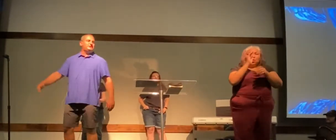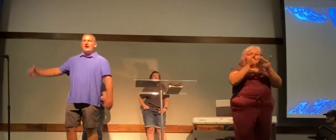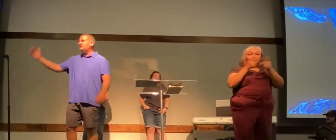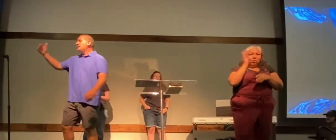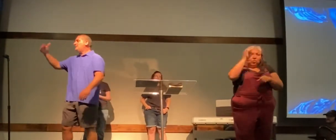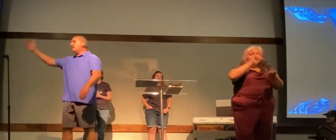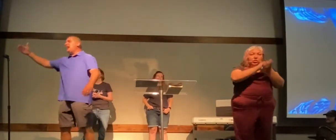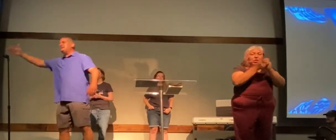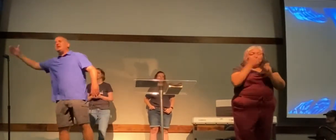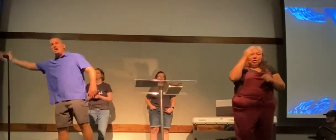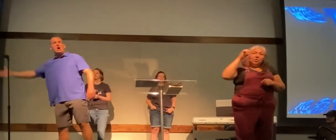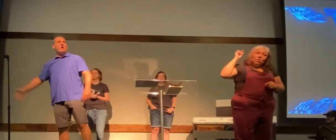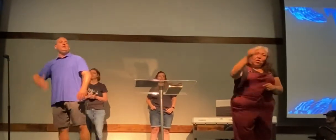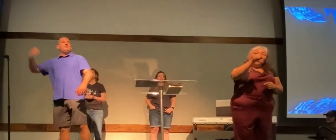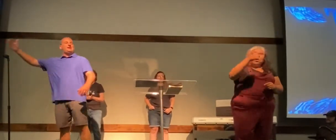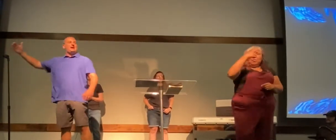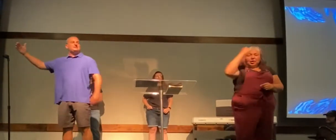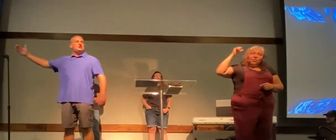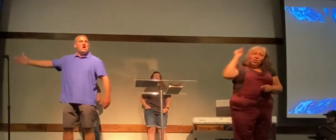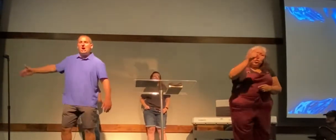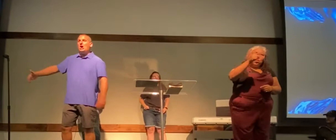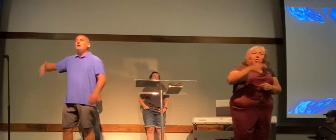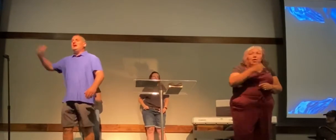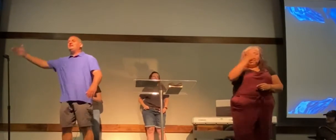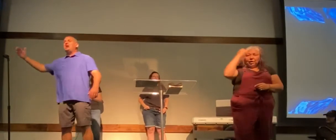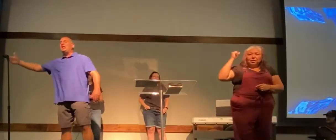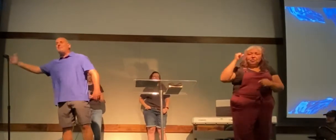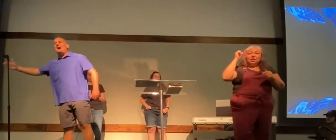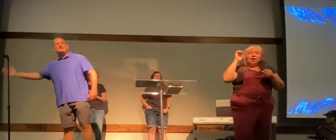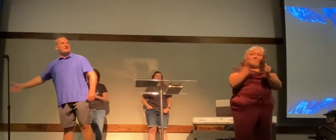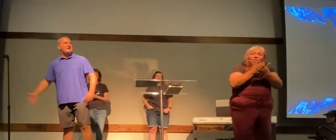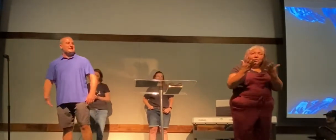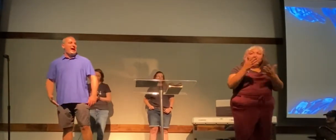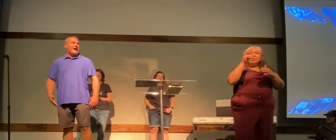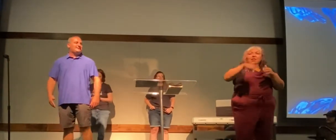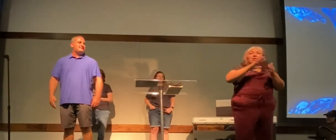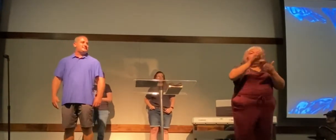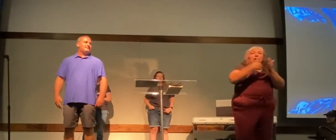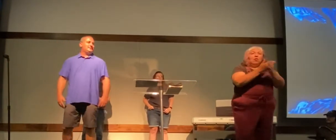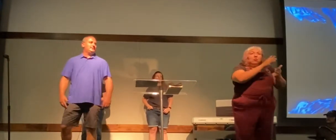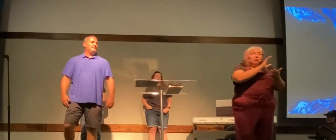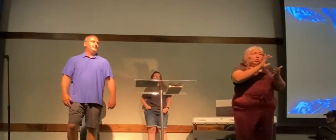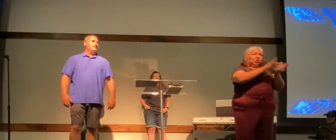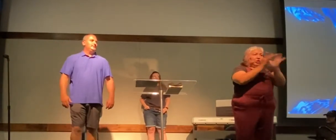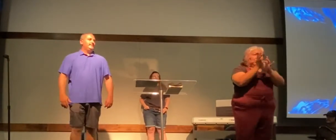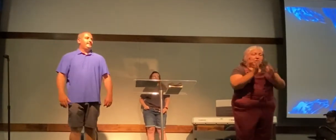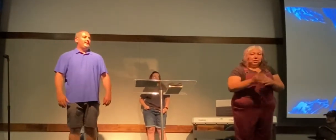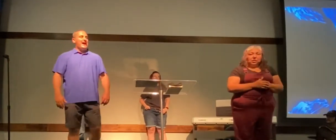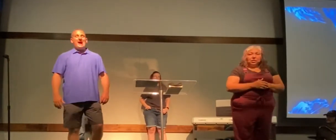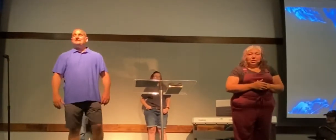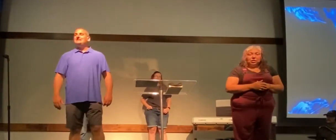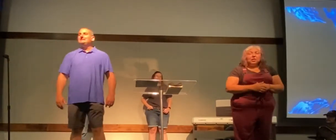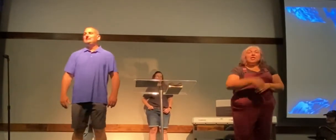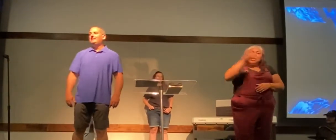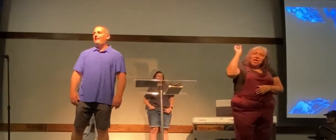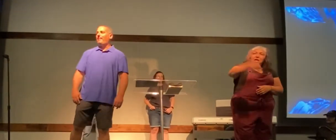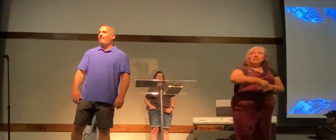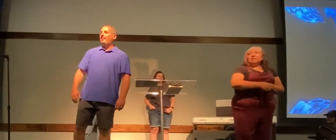is going to change. Because of you, it's all about Jesus.